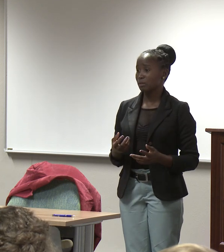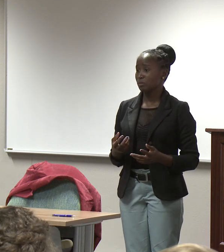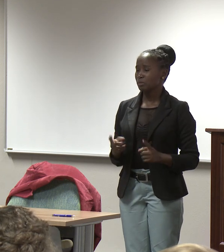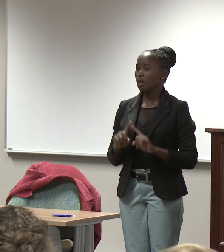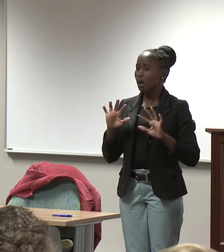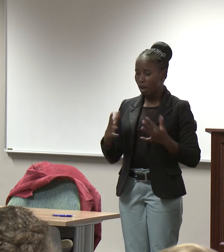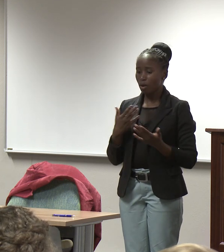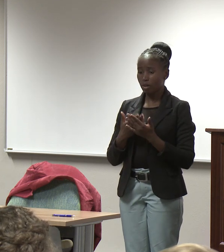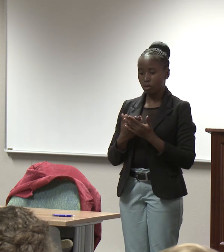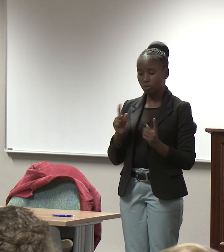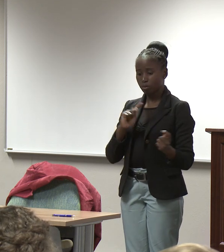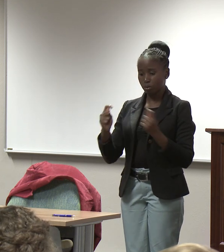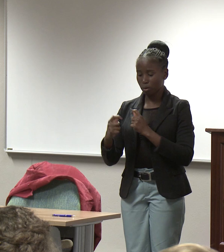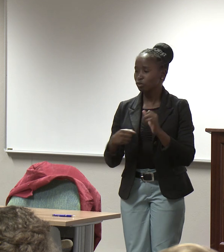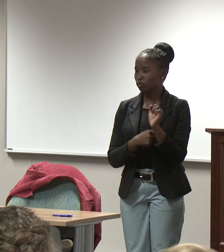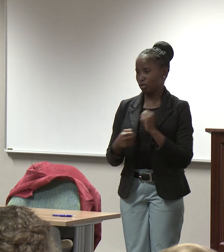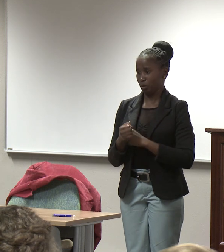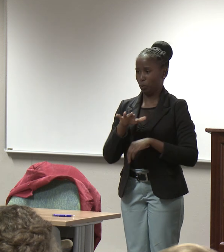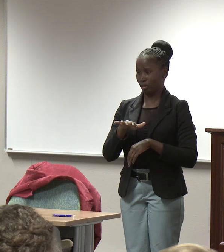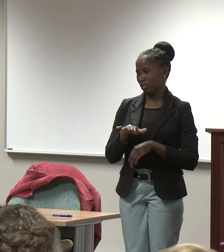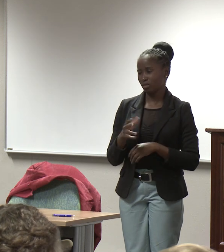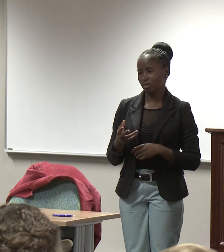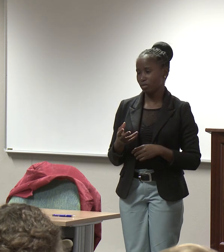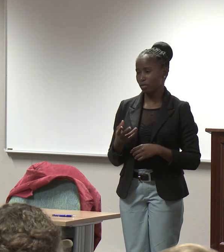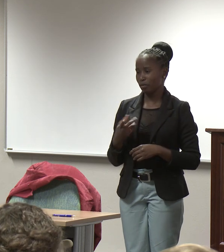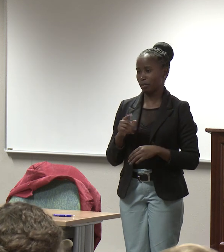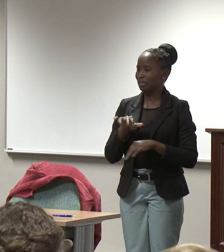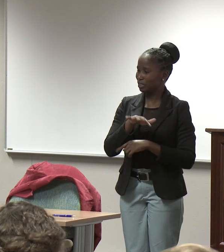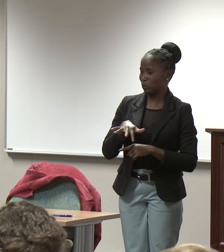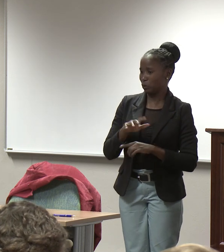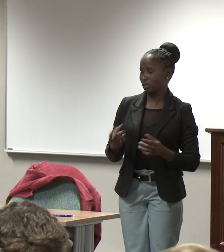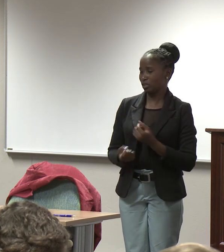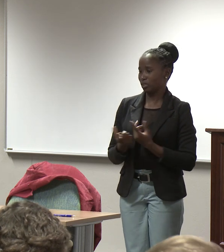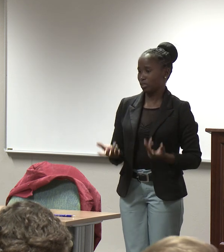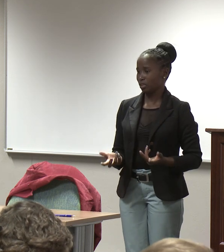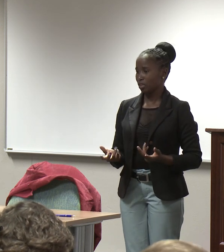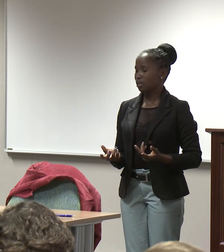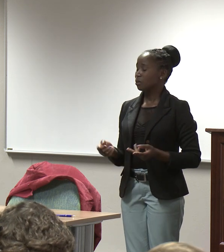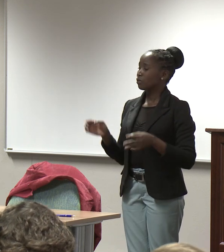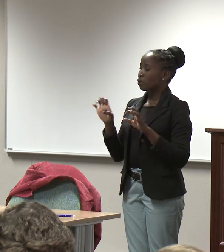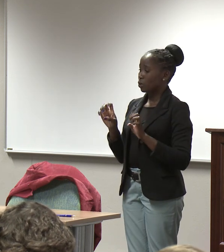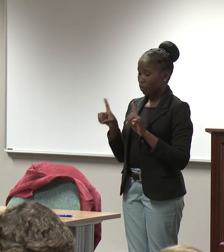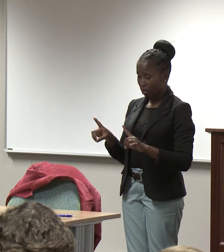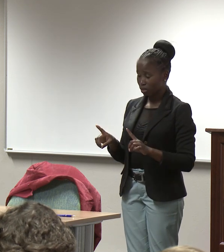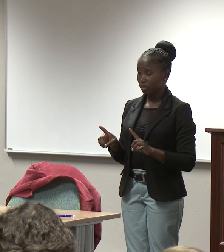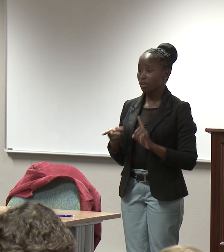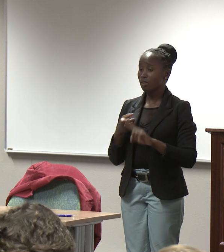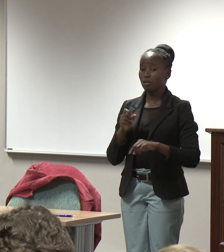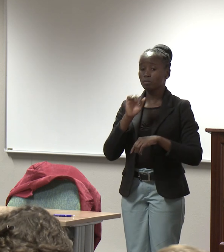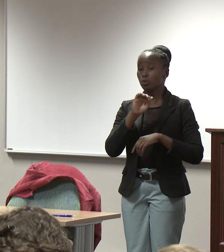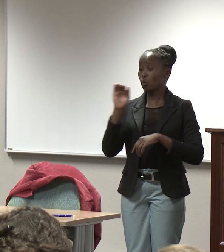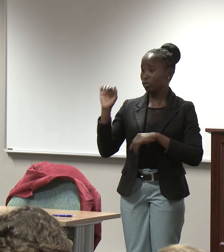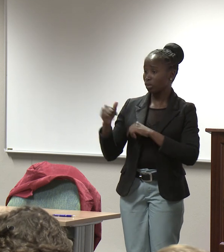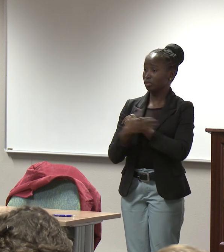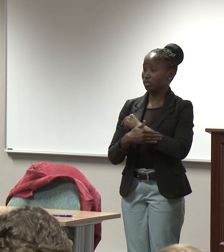shared futures on this basis? Education in colonial sites are built on